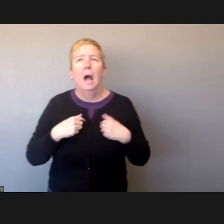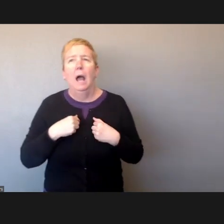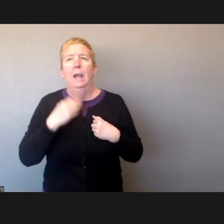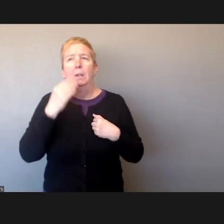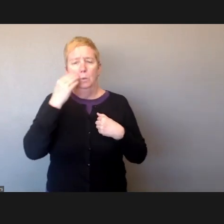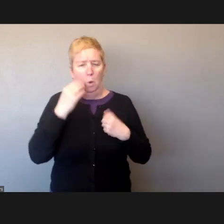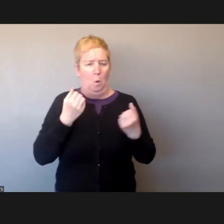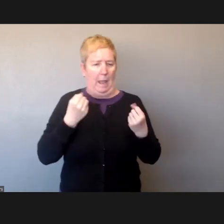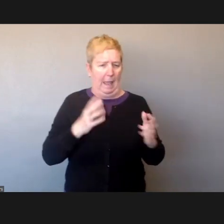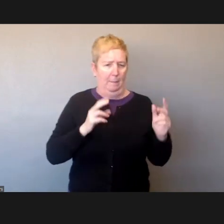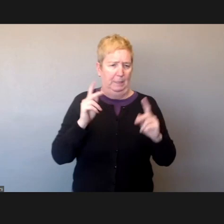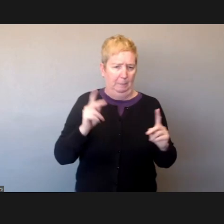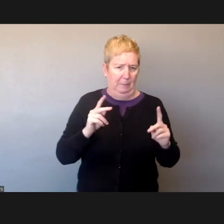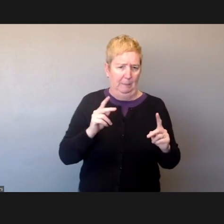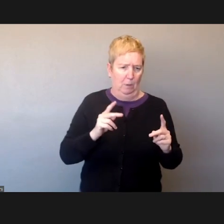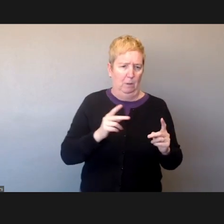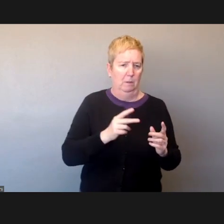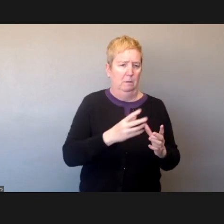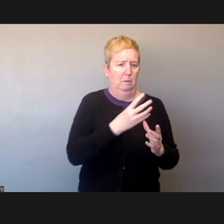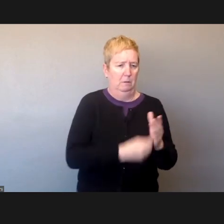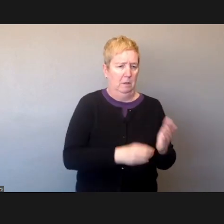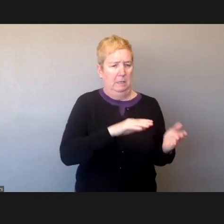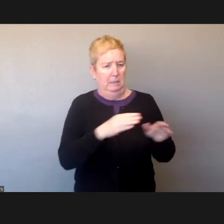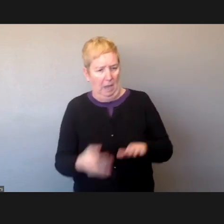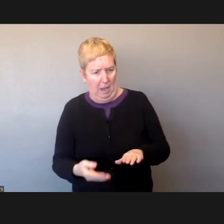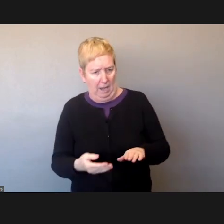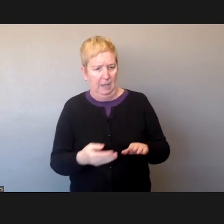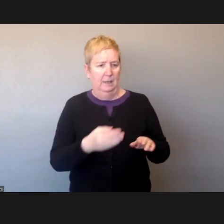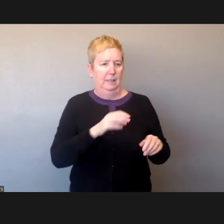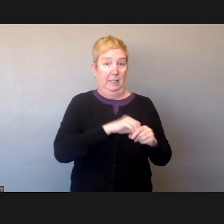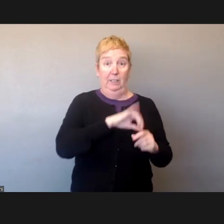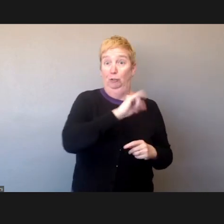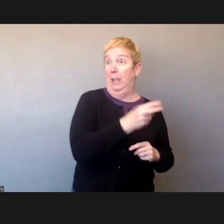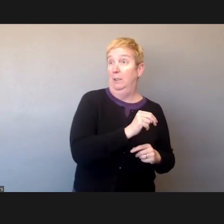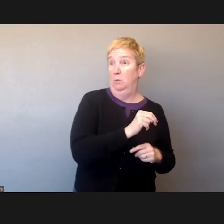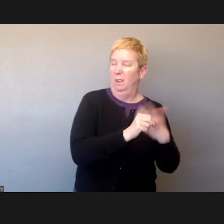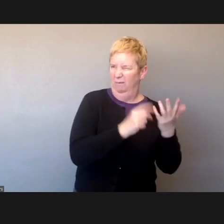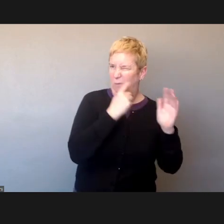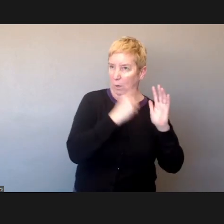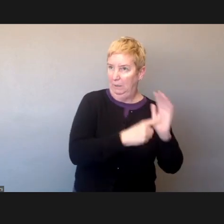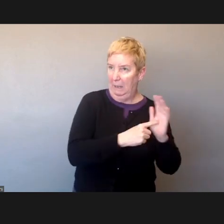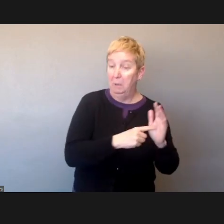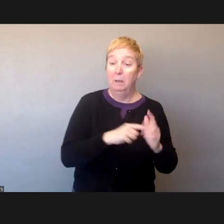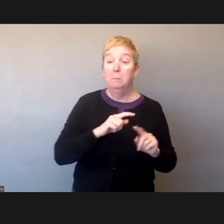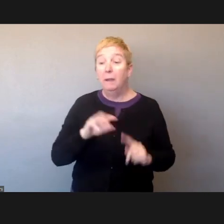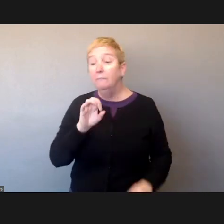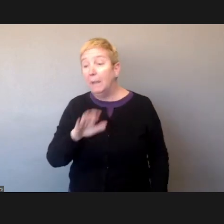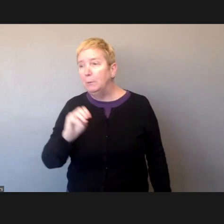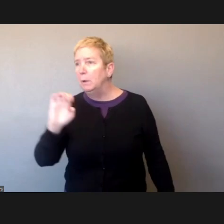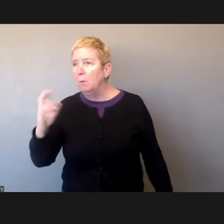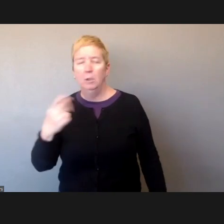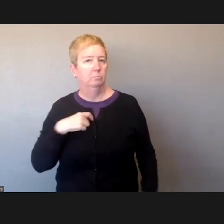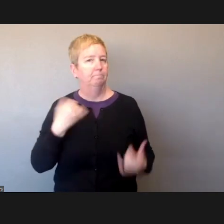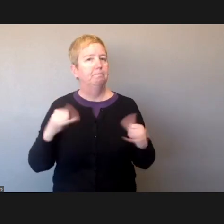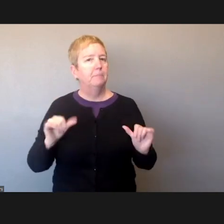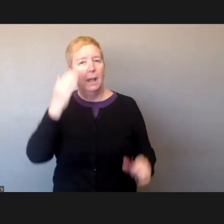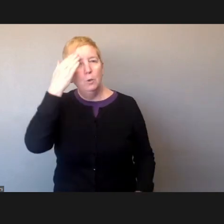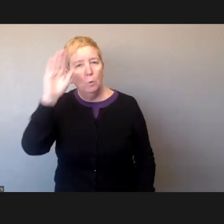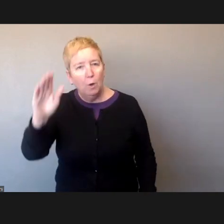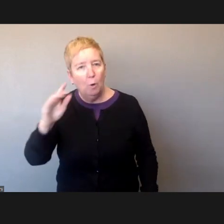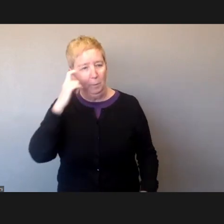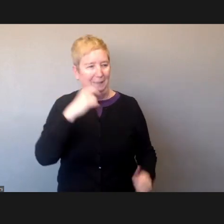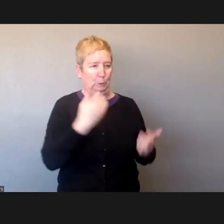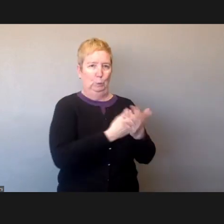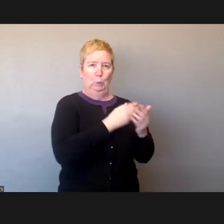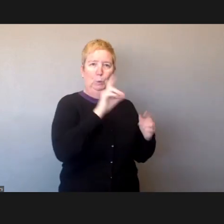to COVID at the end of January, but much past that, we know that data will continue to come in. So we're not, I don't